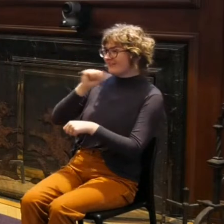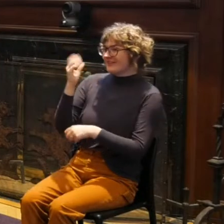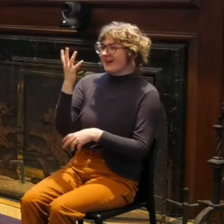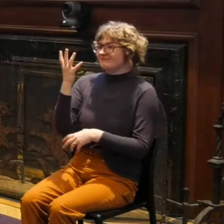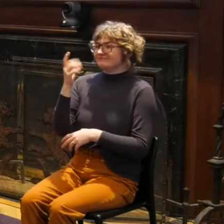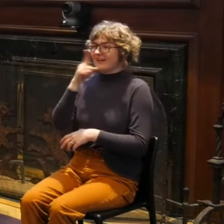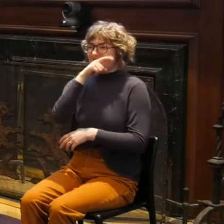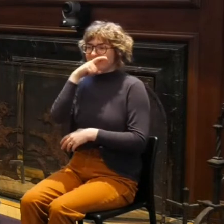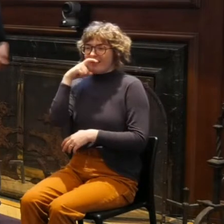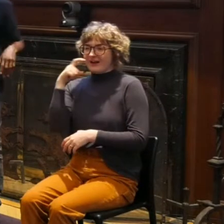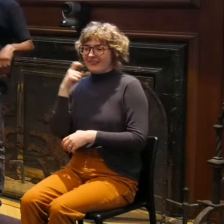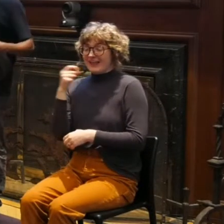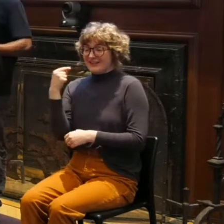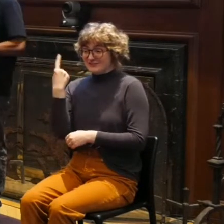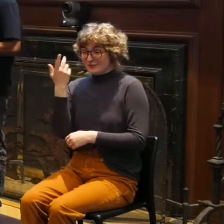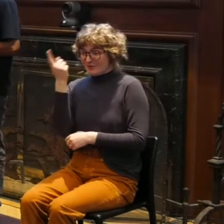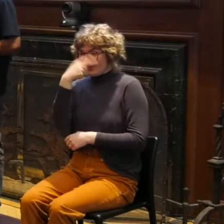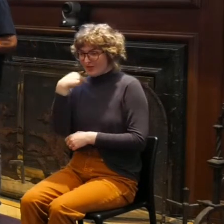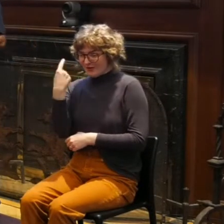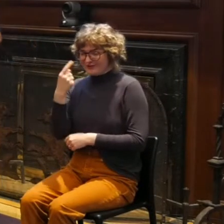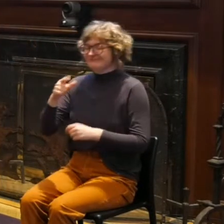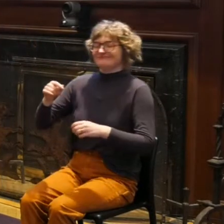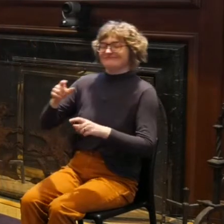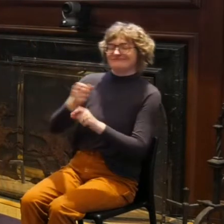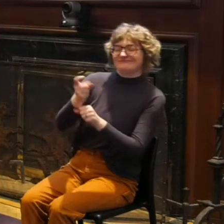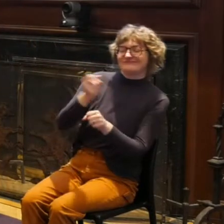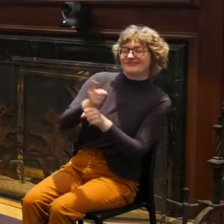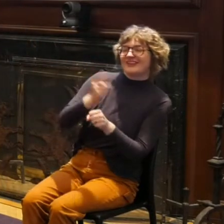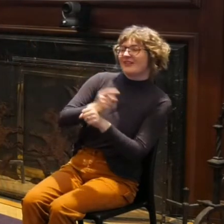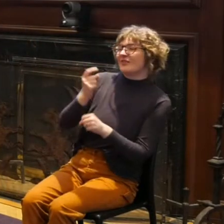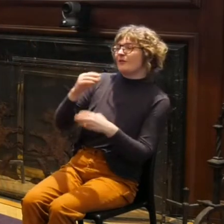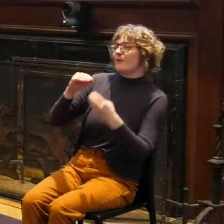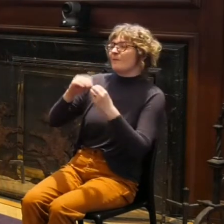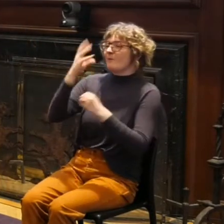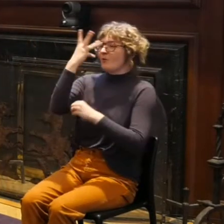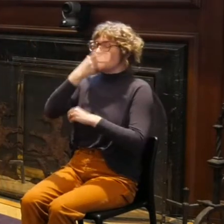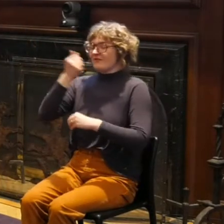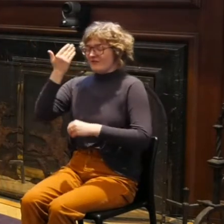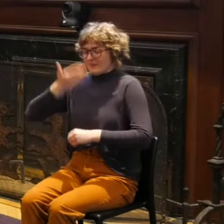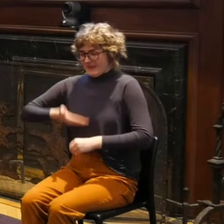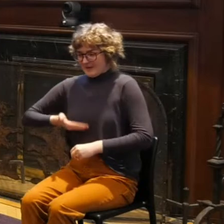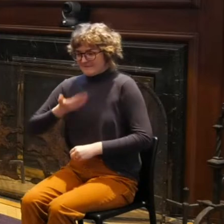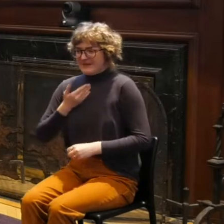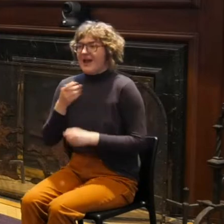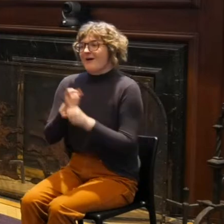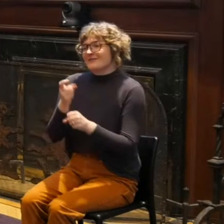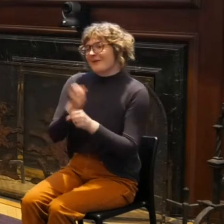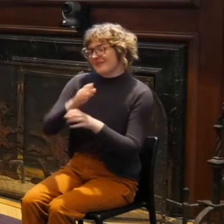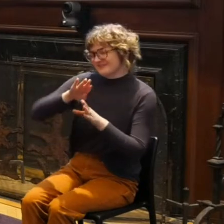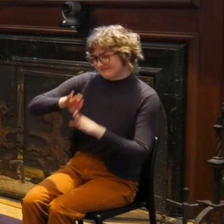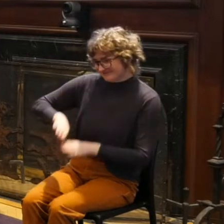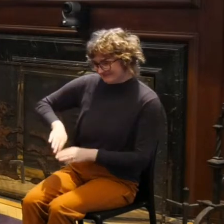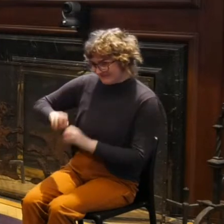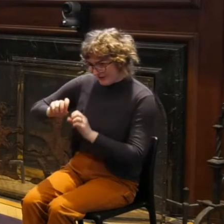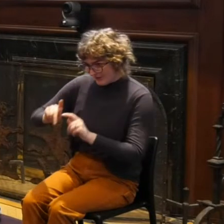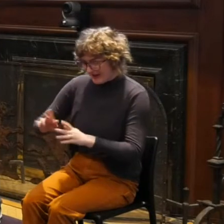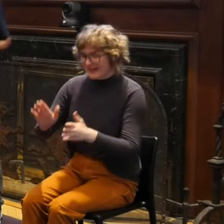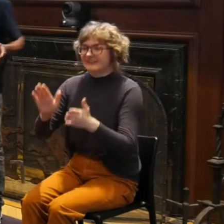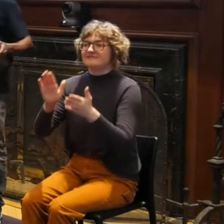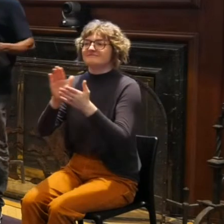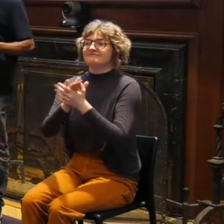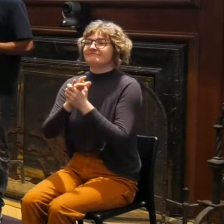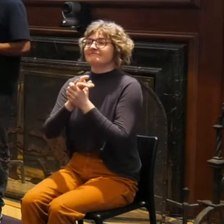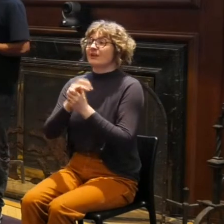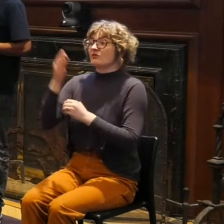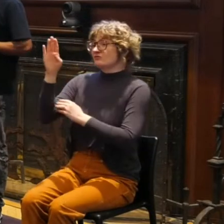y'all seem. It's like, no, some of y'all look more beautiful than me. Let me stop playing with y'all. But by a show